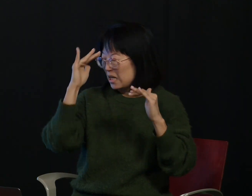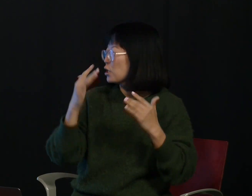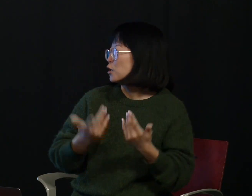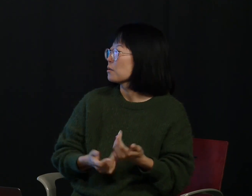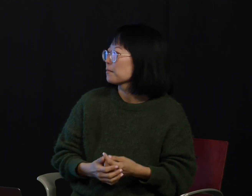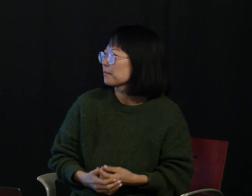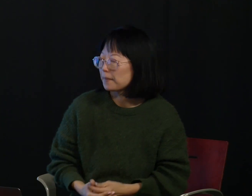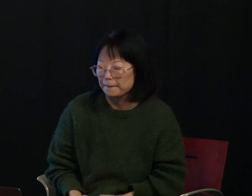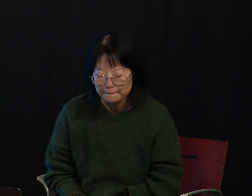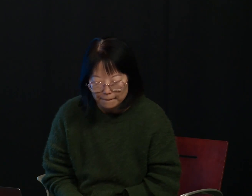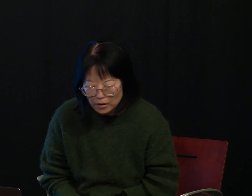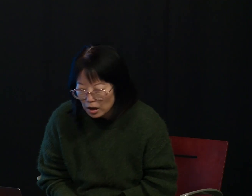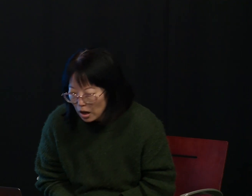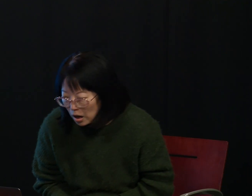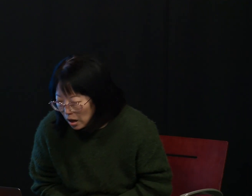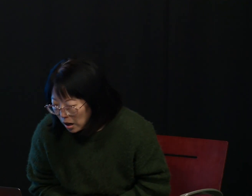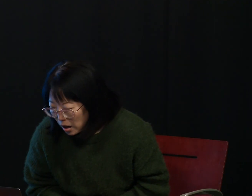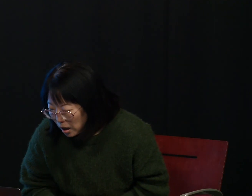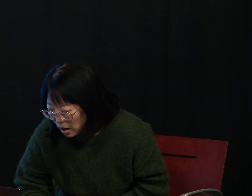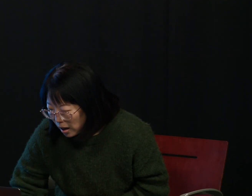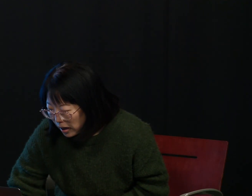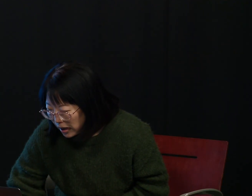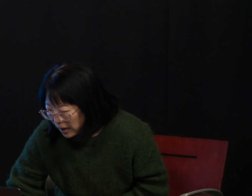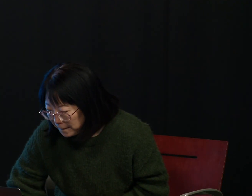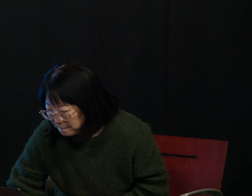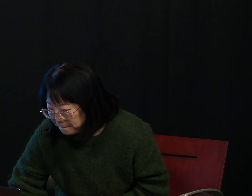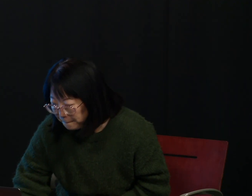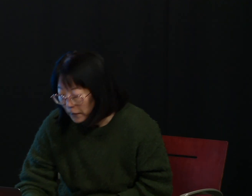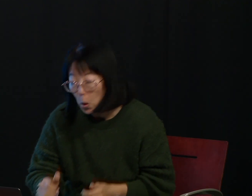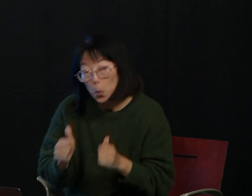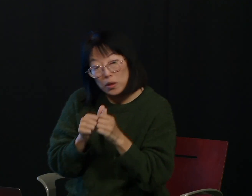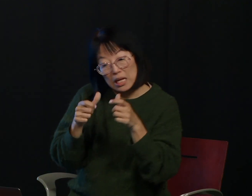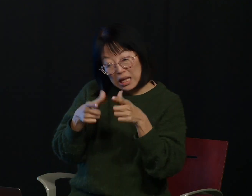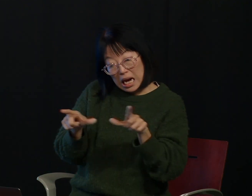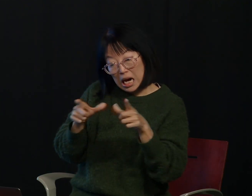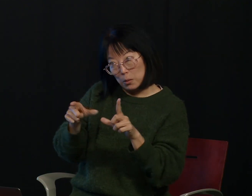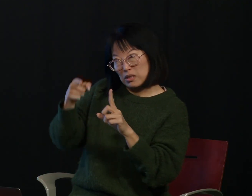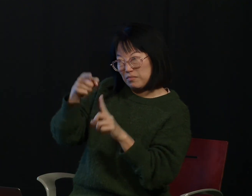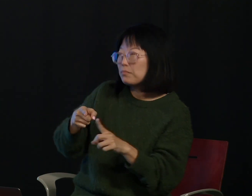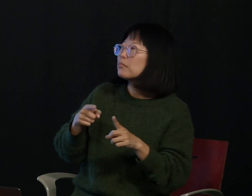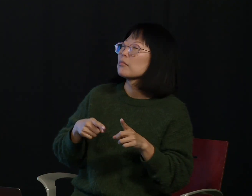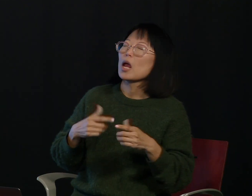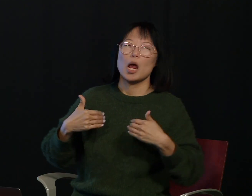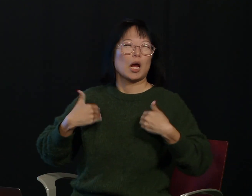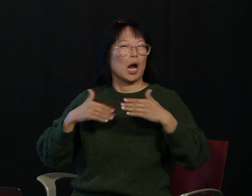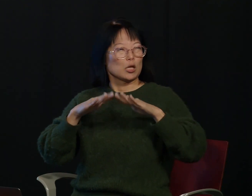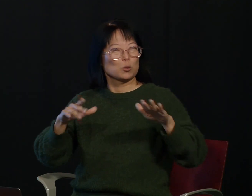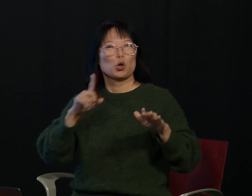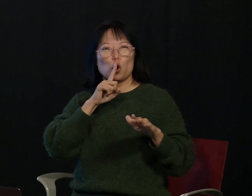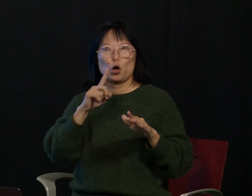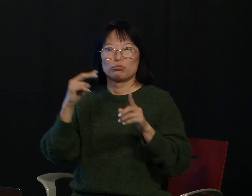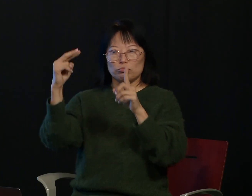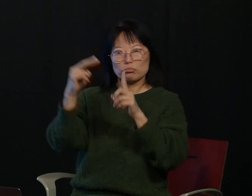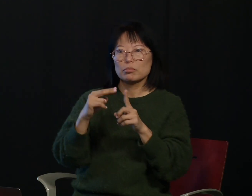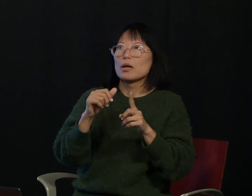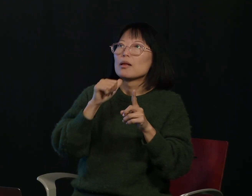perspection or perception of what is expected of them. And so with language, young children are perceived as